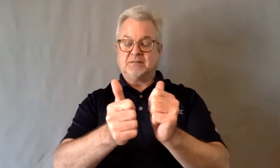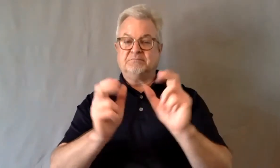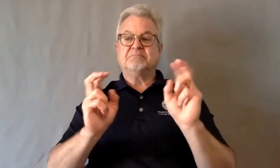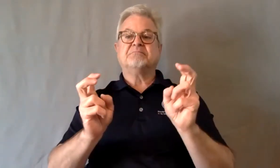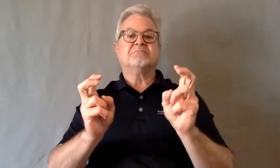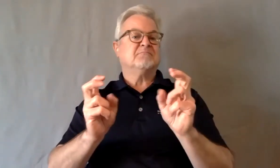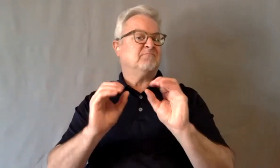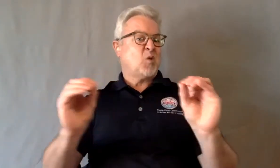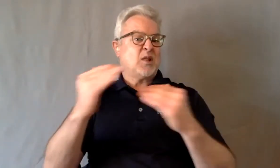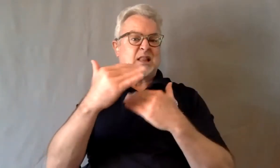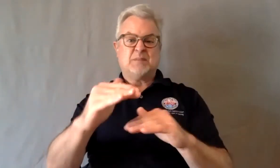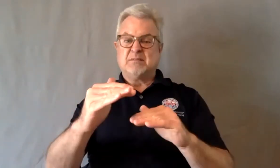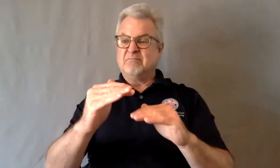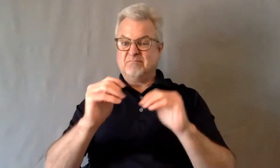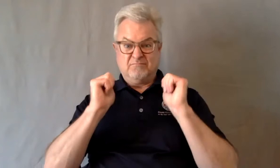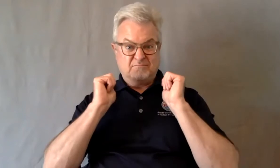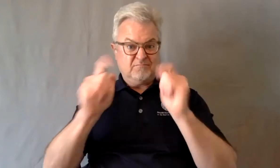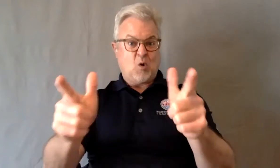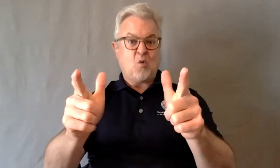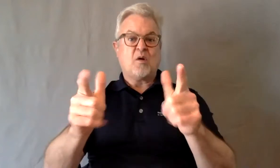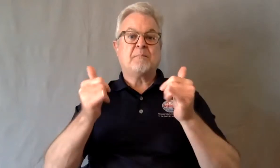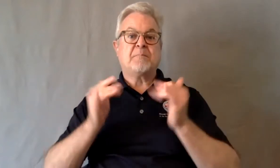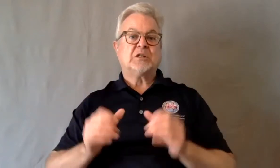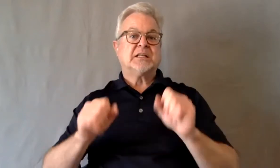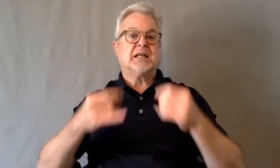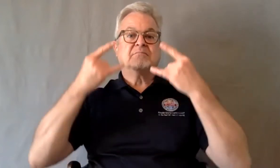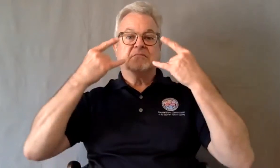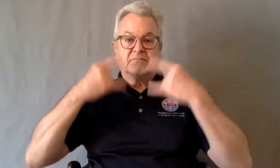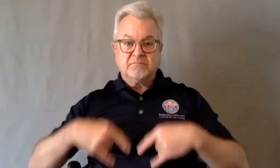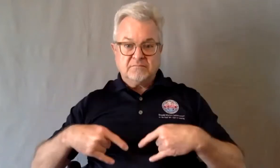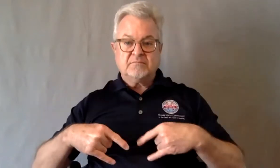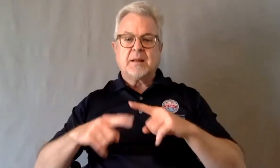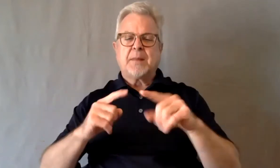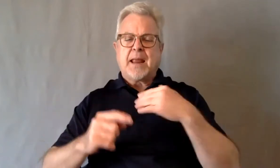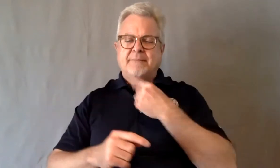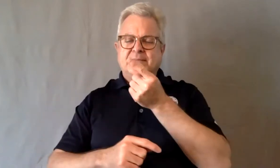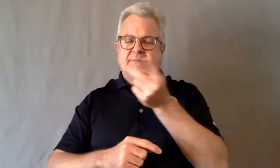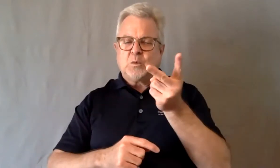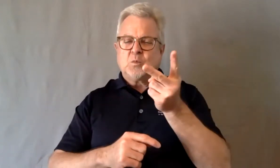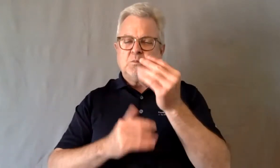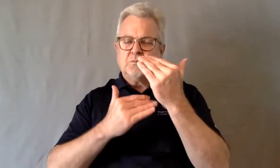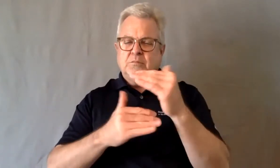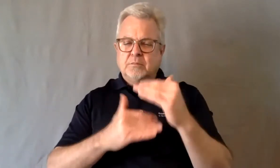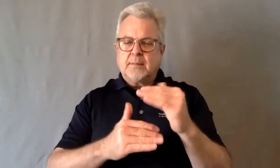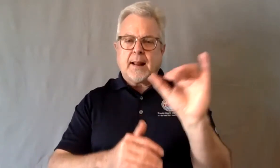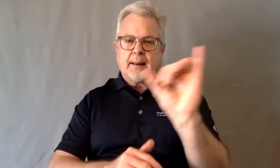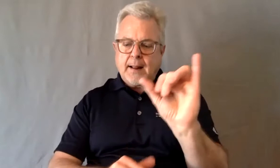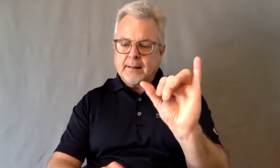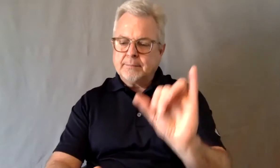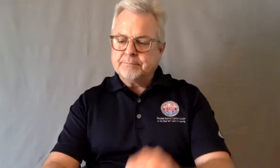open. Sporting events have no limitations. People can go and don't have to wear a